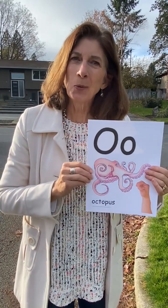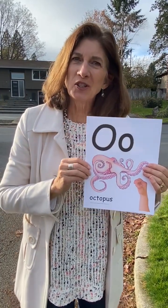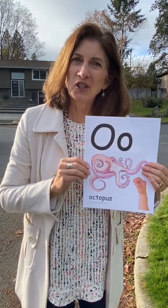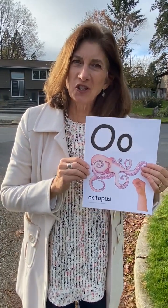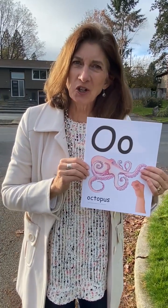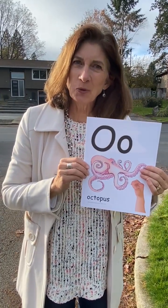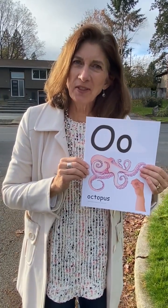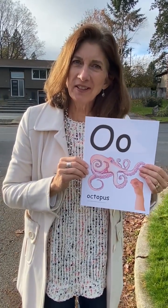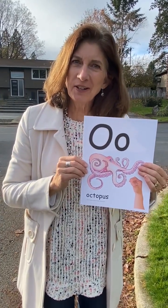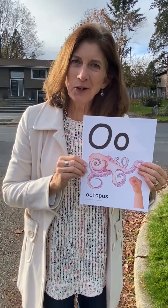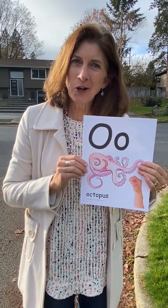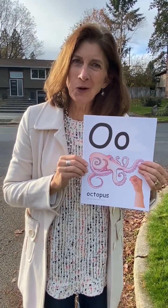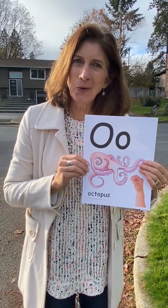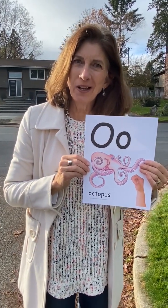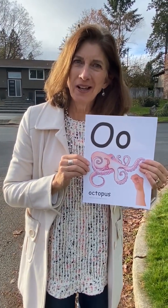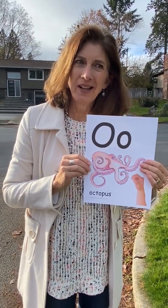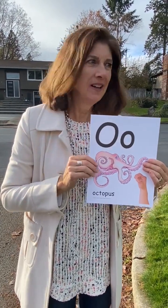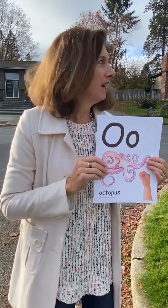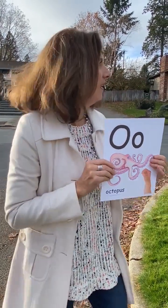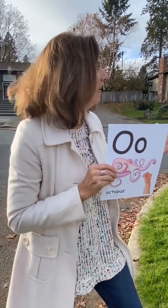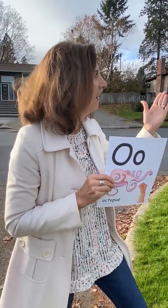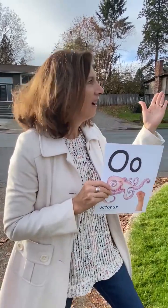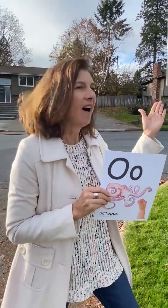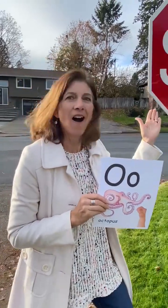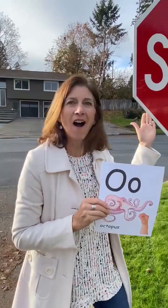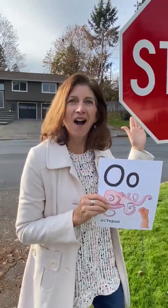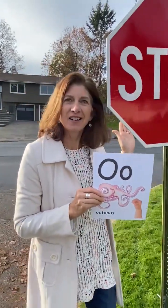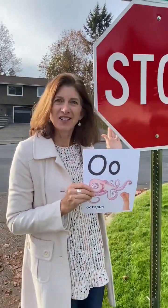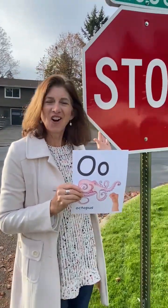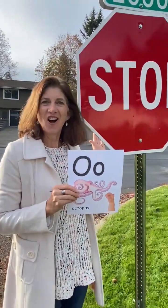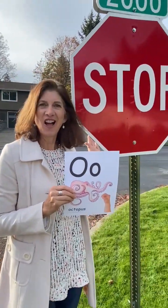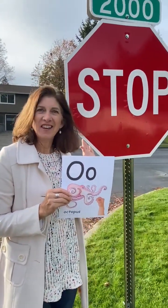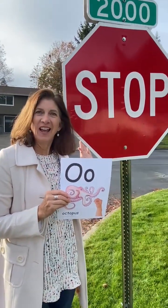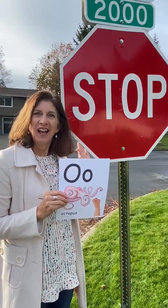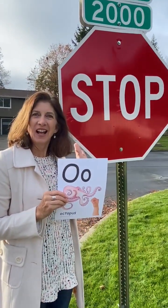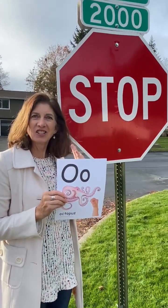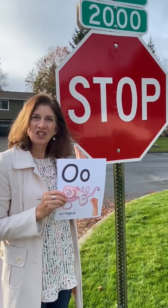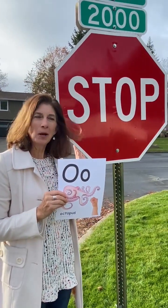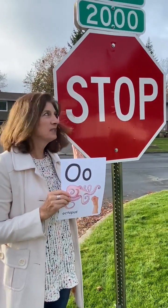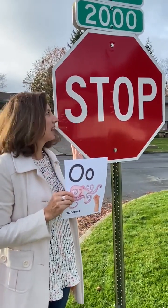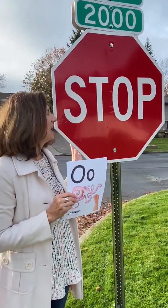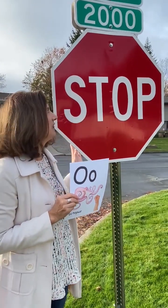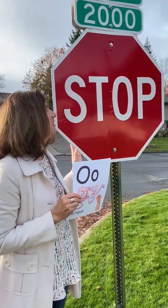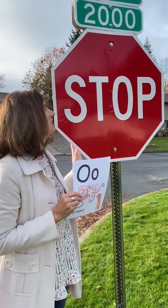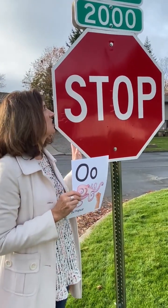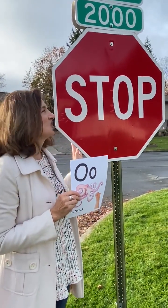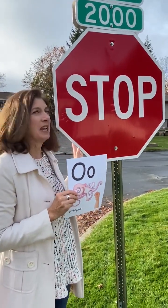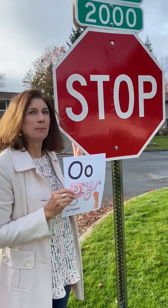Do you know what starts with the letter O? Octagon. A stop sign is the shape of